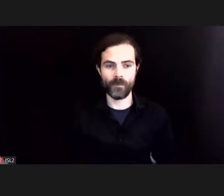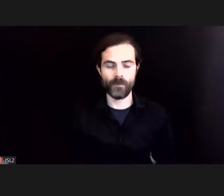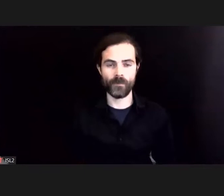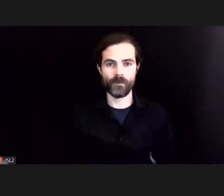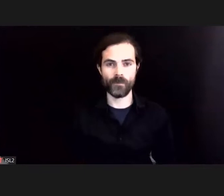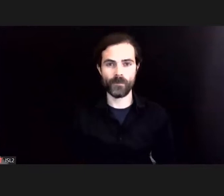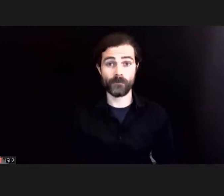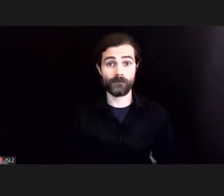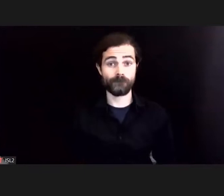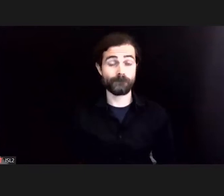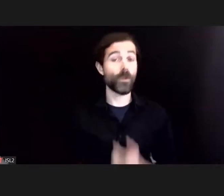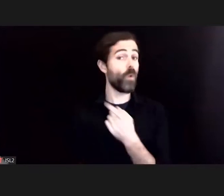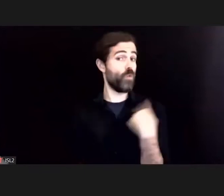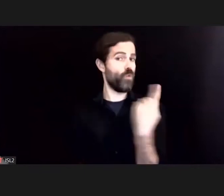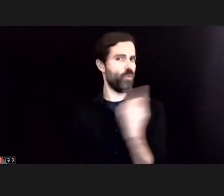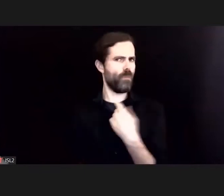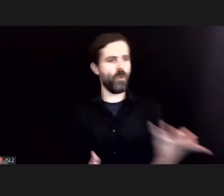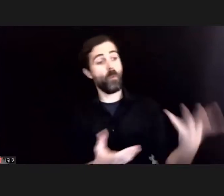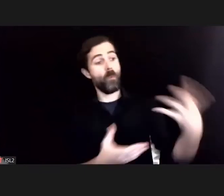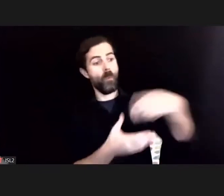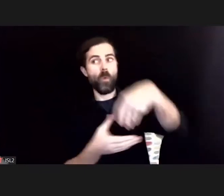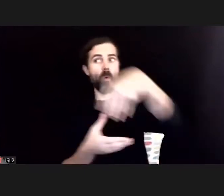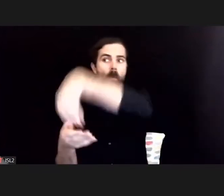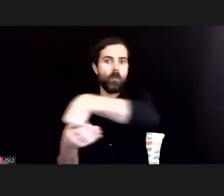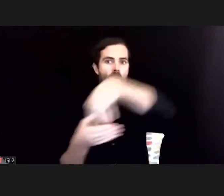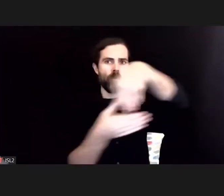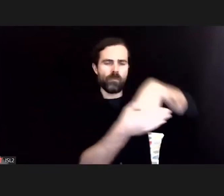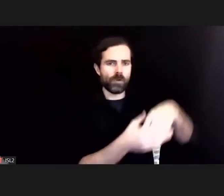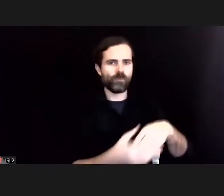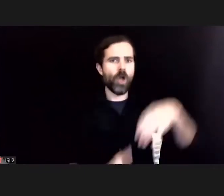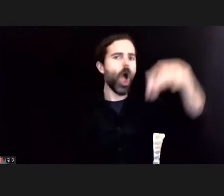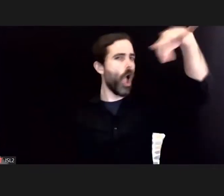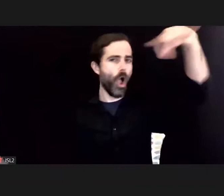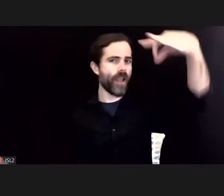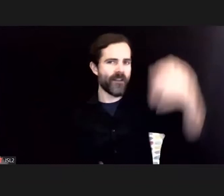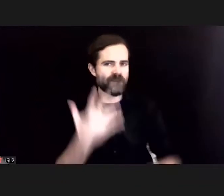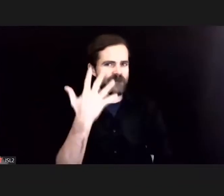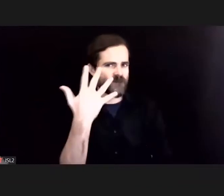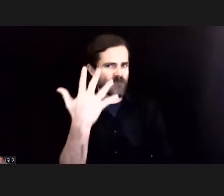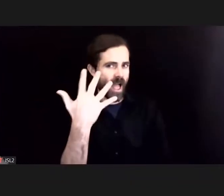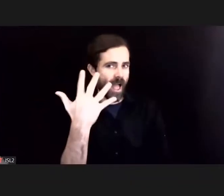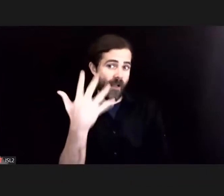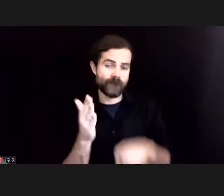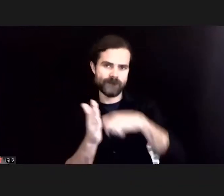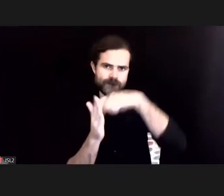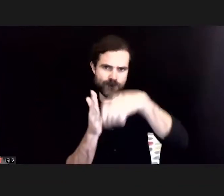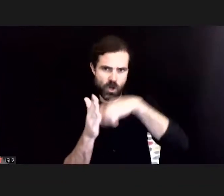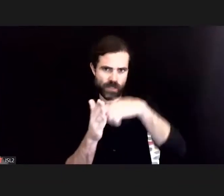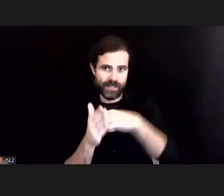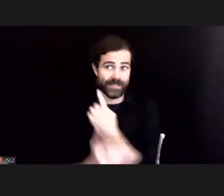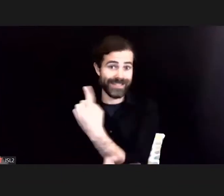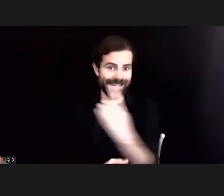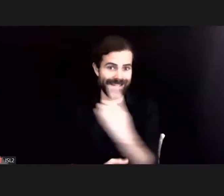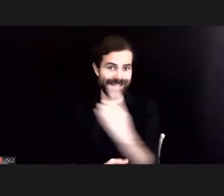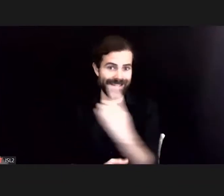We included only 5 projects per page to focus the main information in the project.